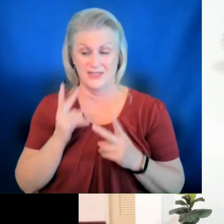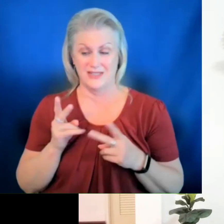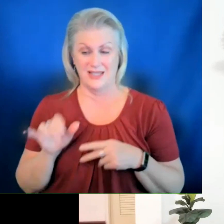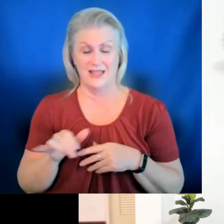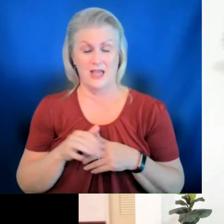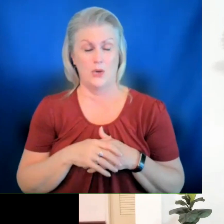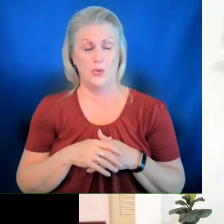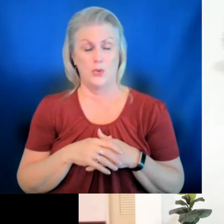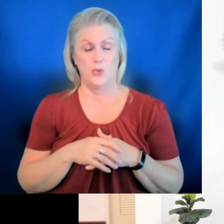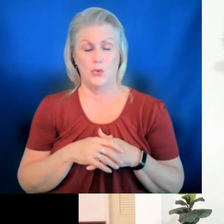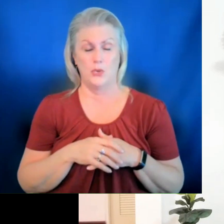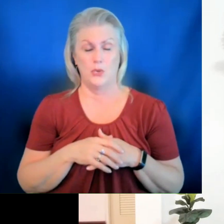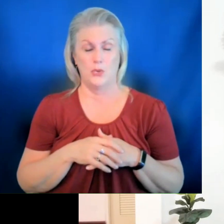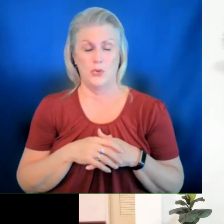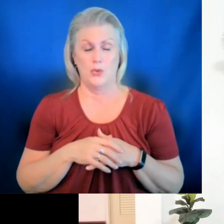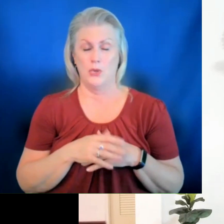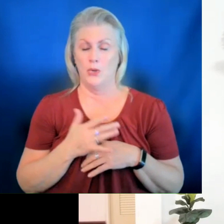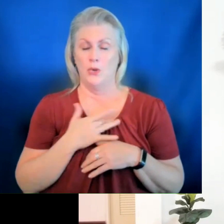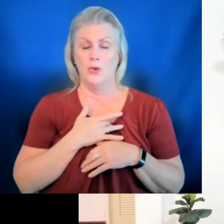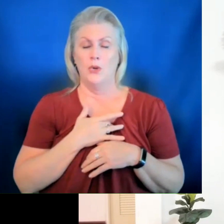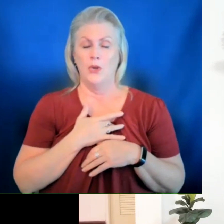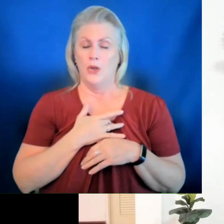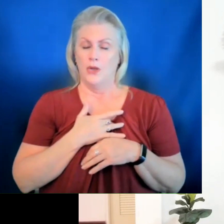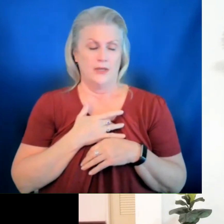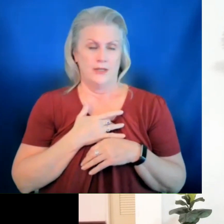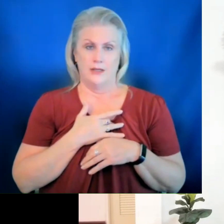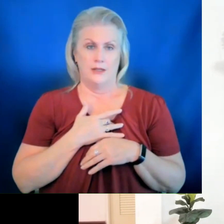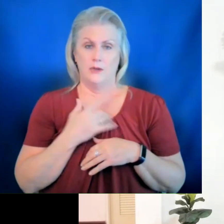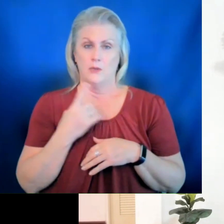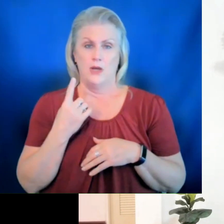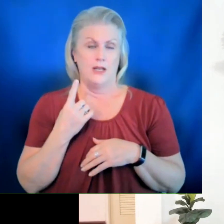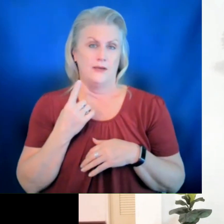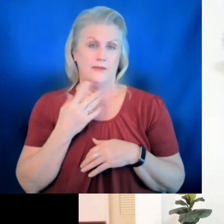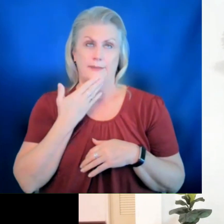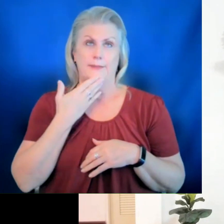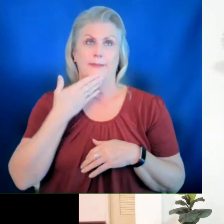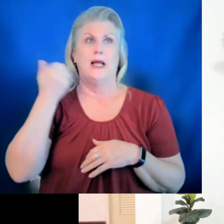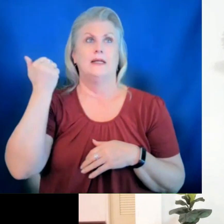that, it has been one of the most